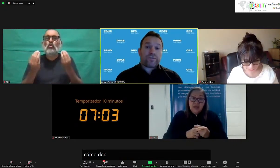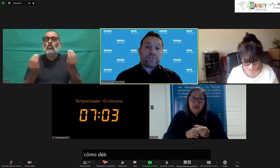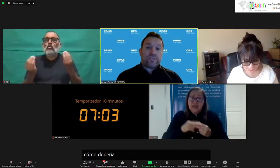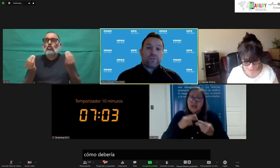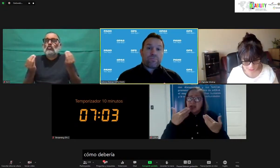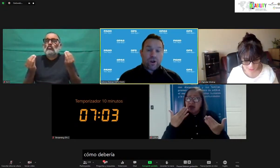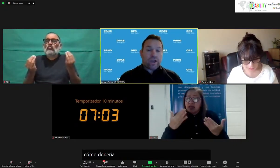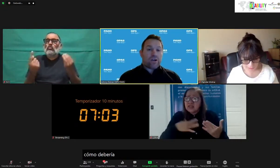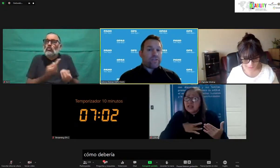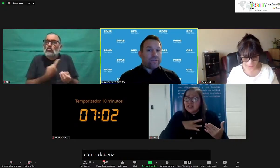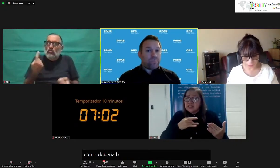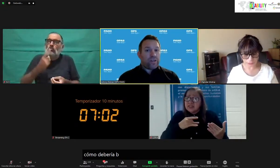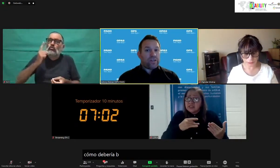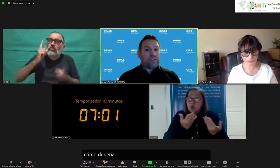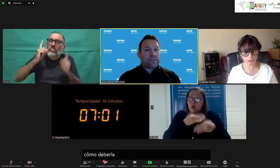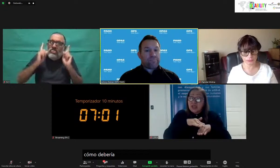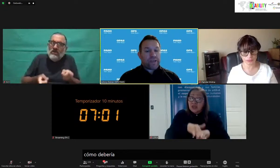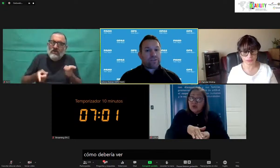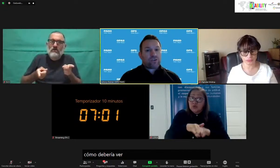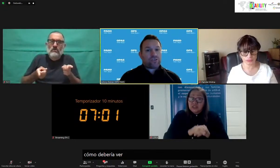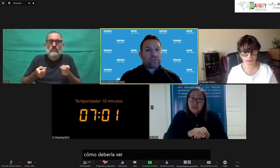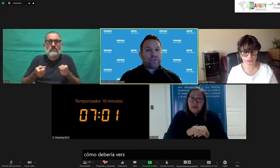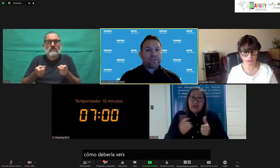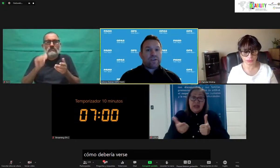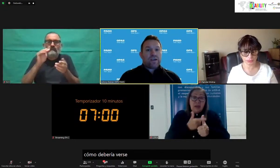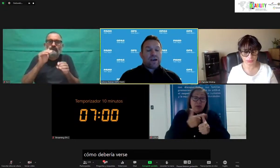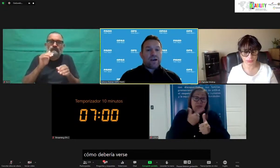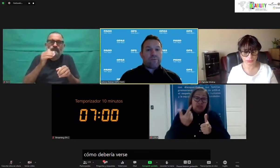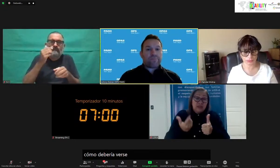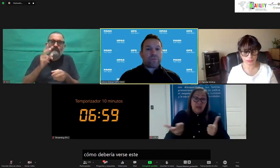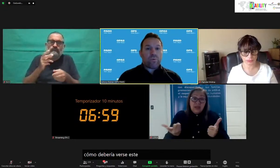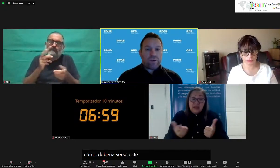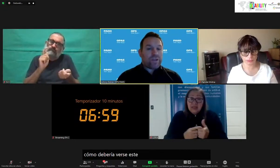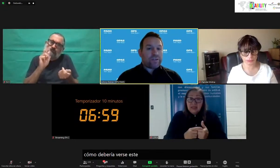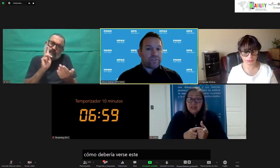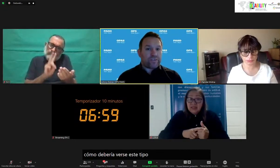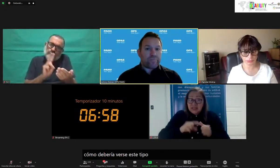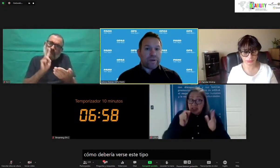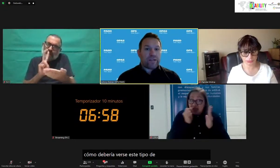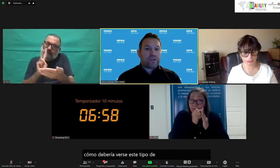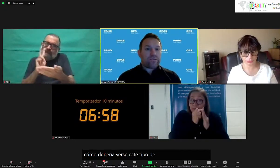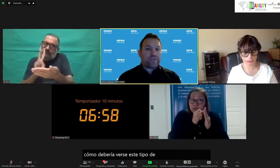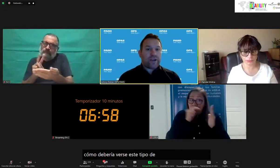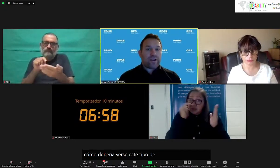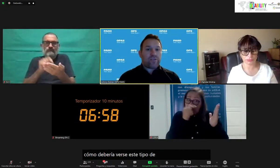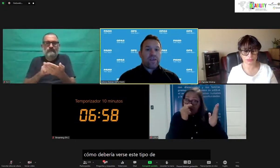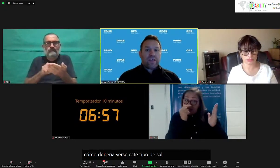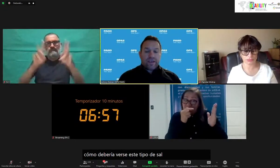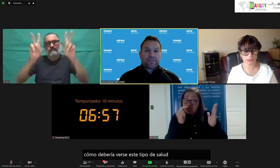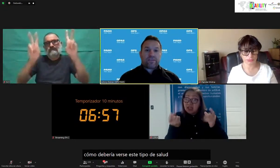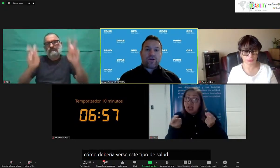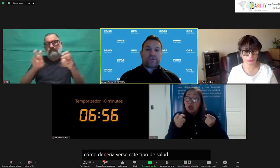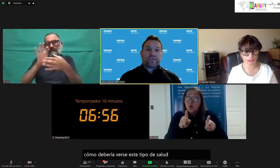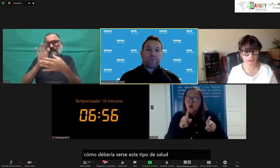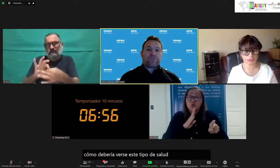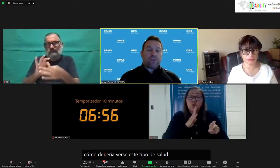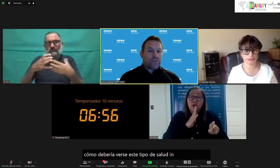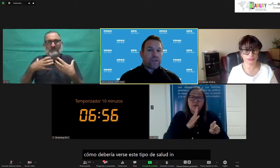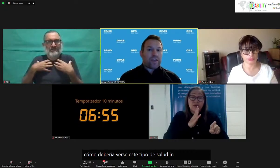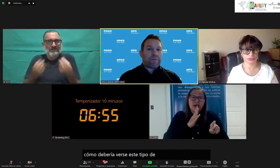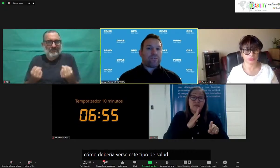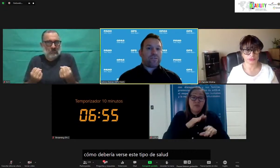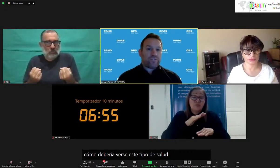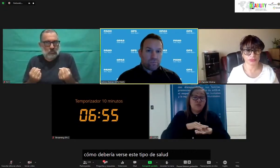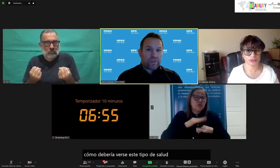first priority point that is made to countries um when we discuss about inclusive health is the concept of